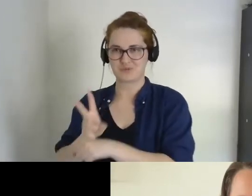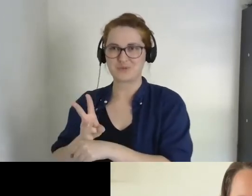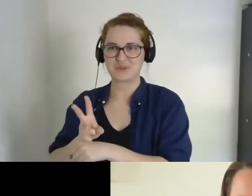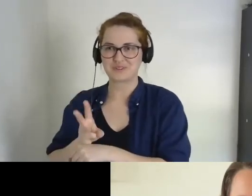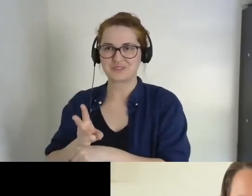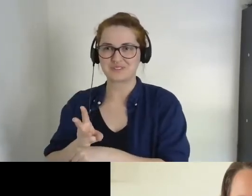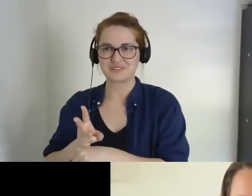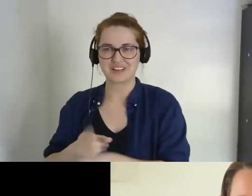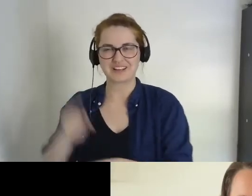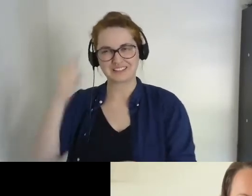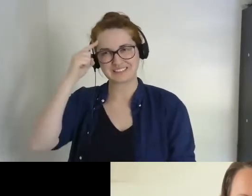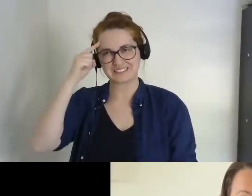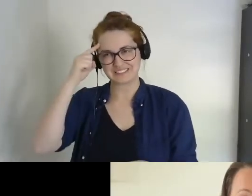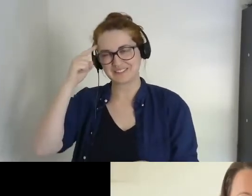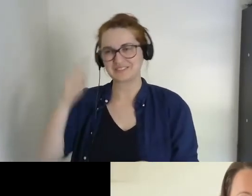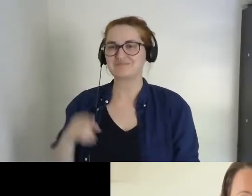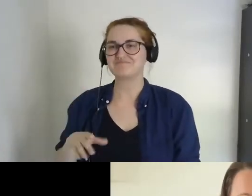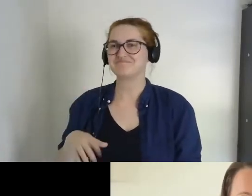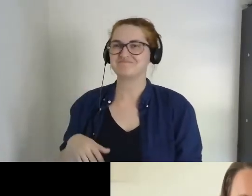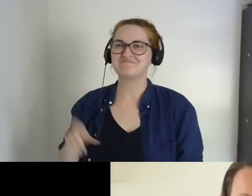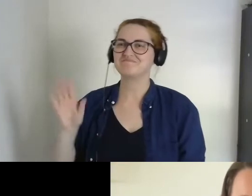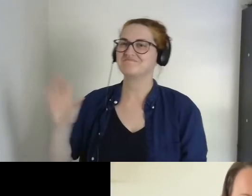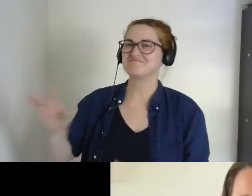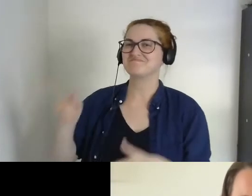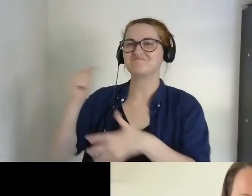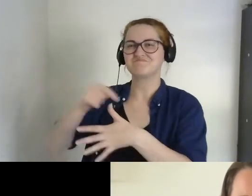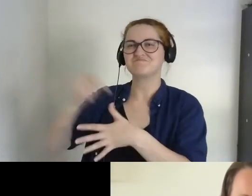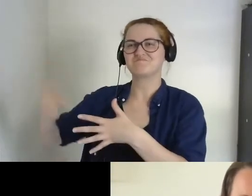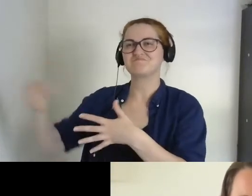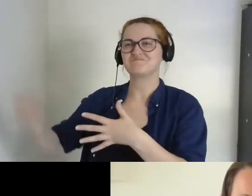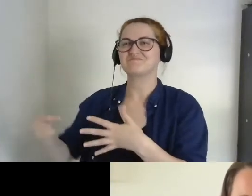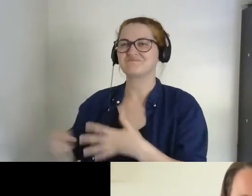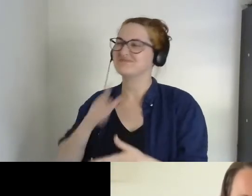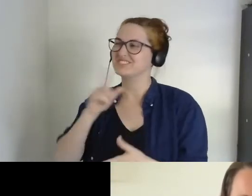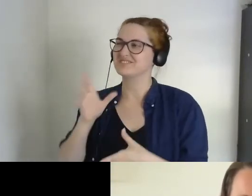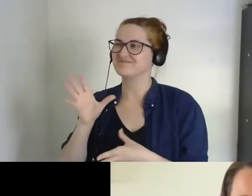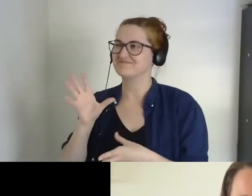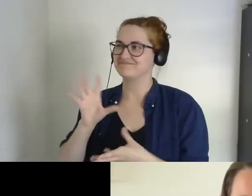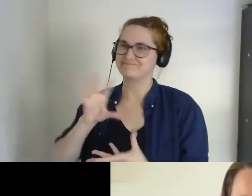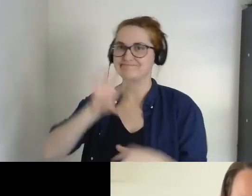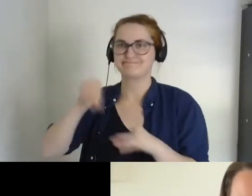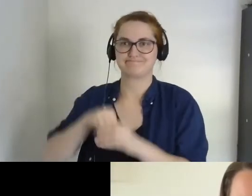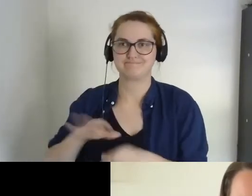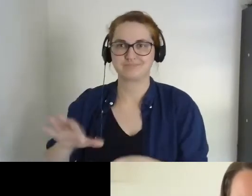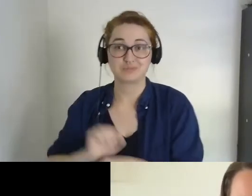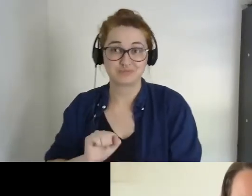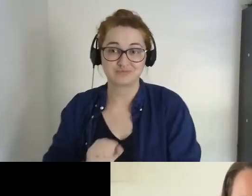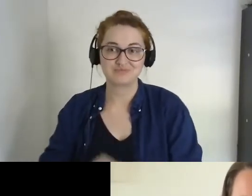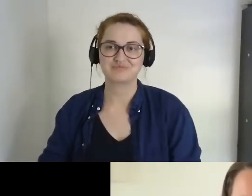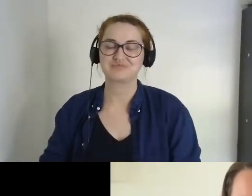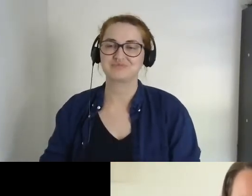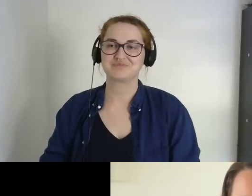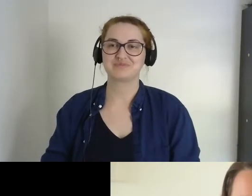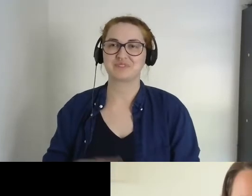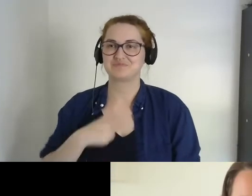all of these things come together in such an important way in her work. Carrie, thank you for being with us, and I'm delighted to